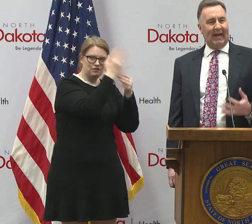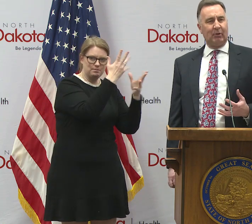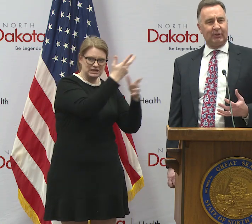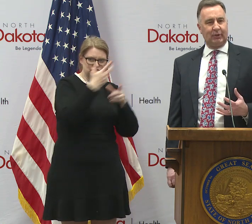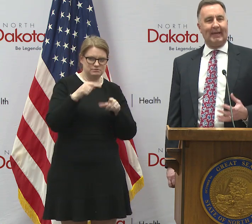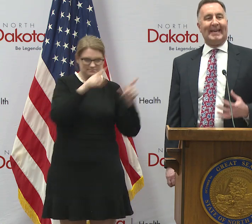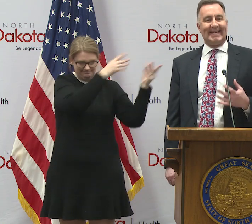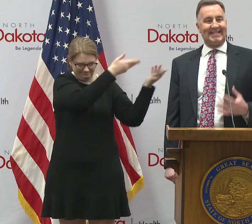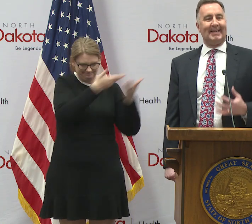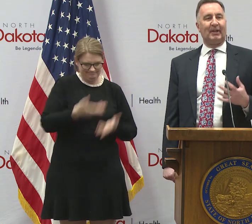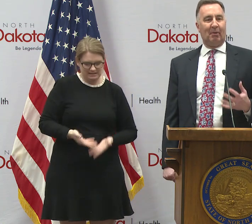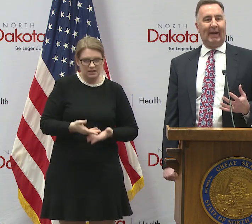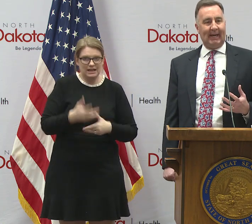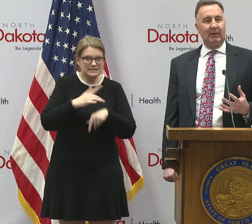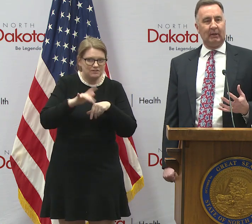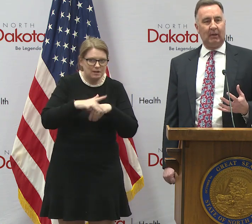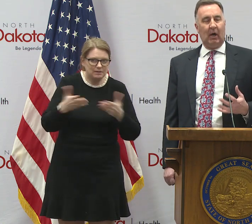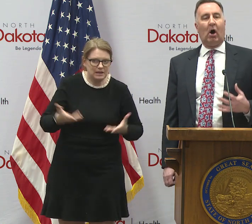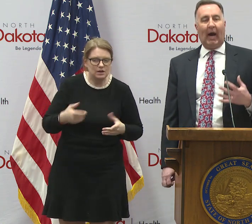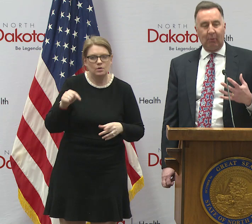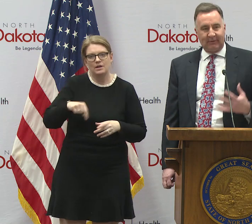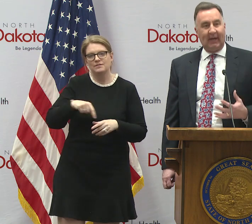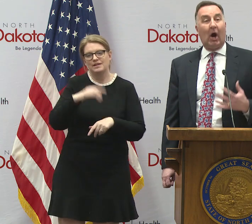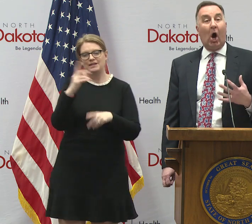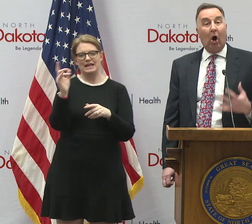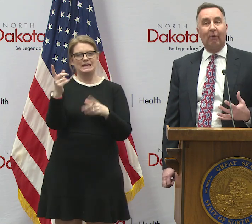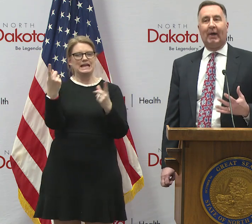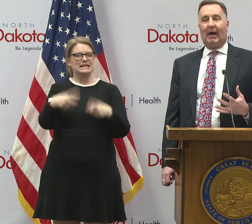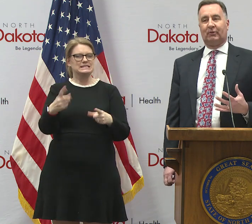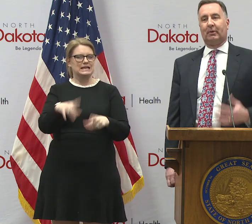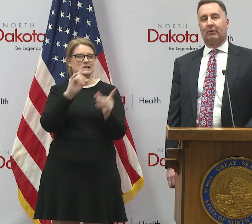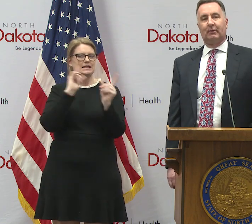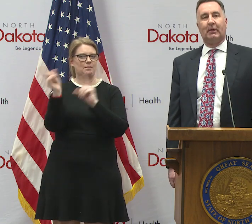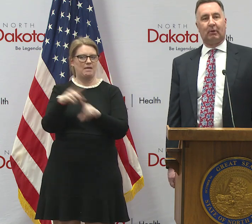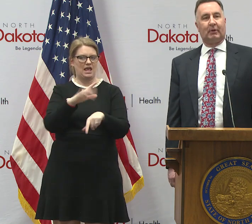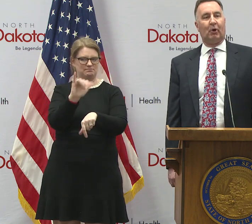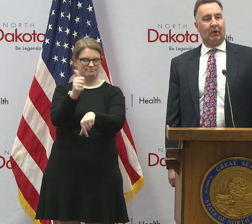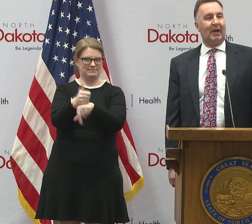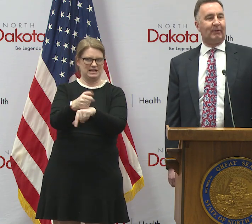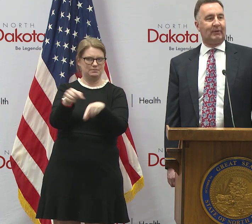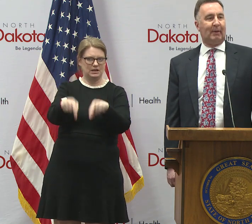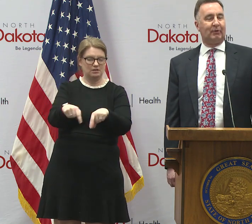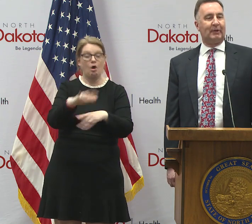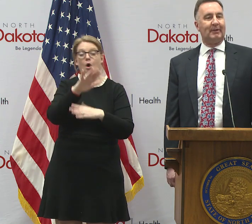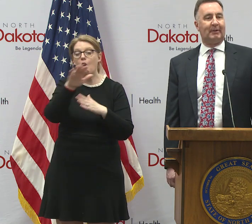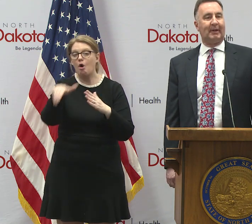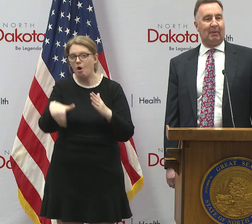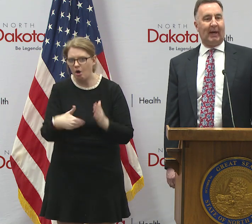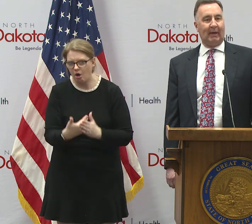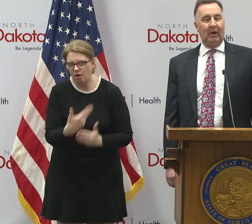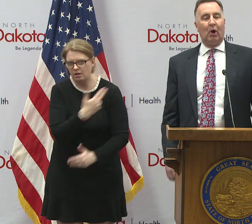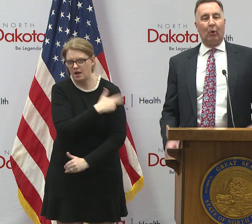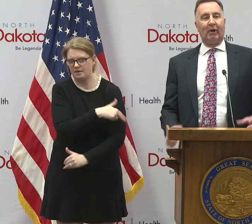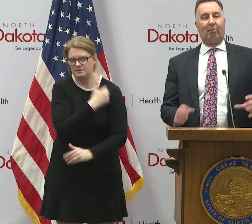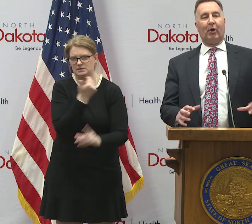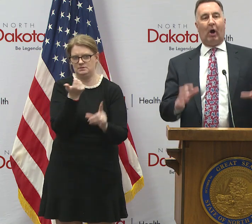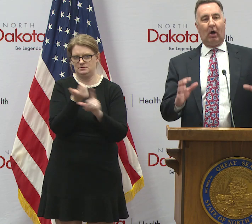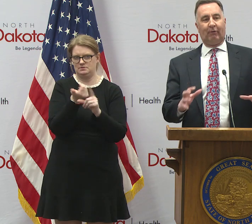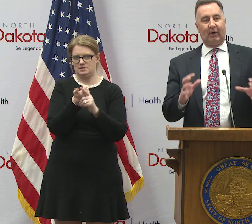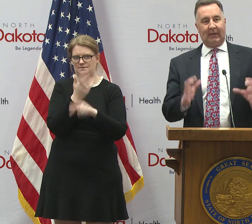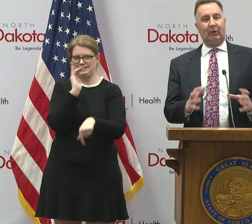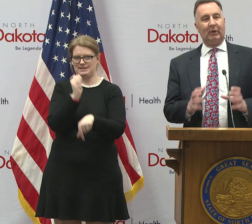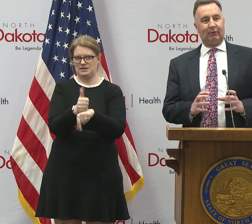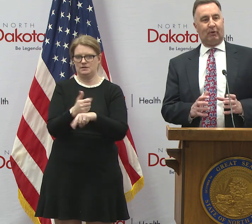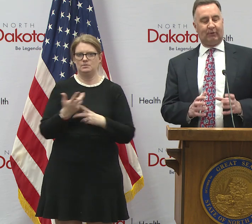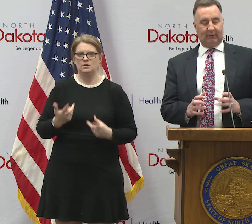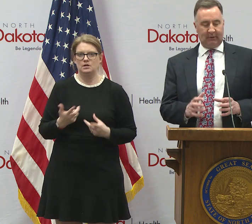have established an incident command. I would say all of the hospitals in North Dakota have established an incident command. We have put all